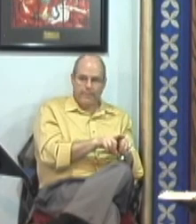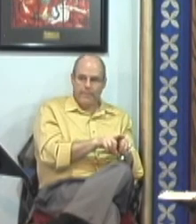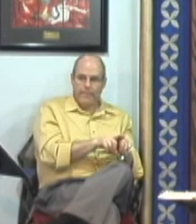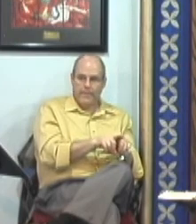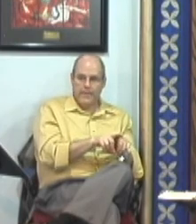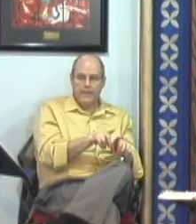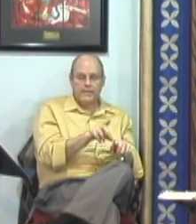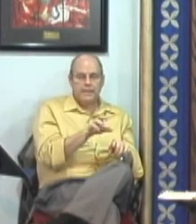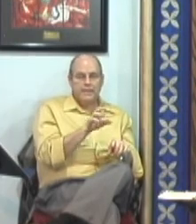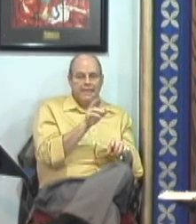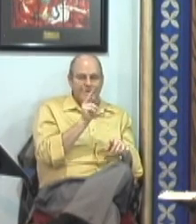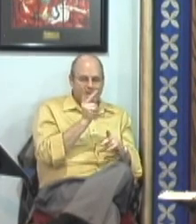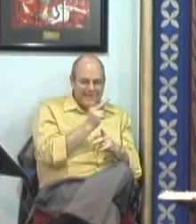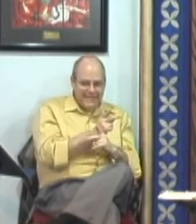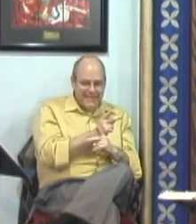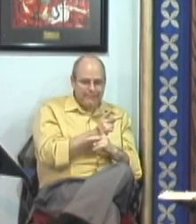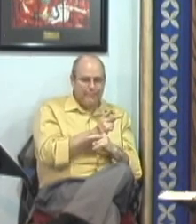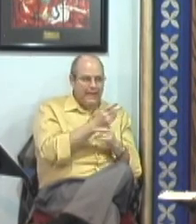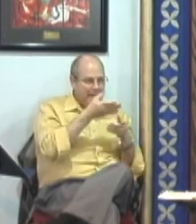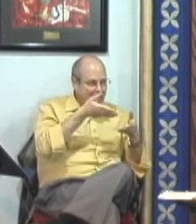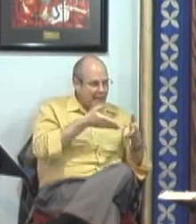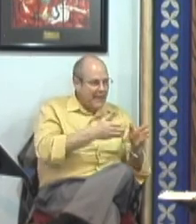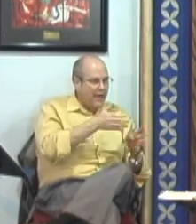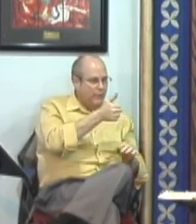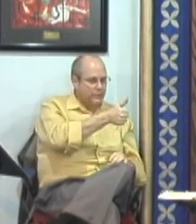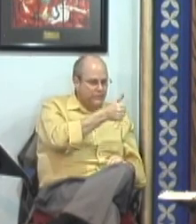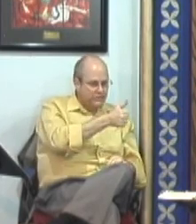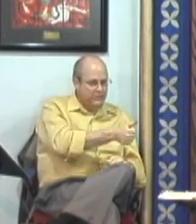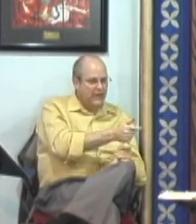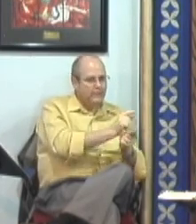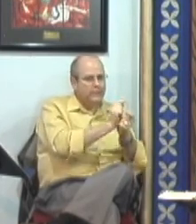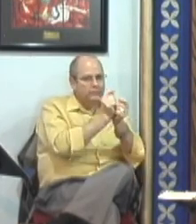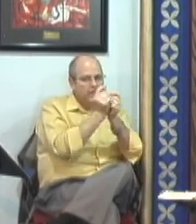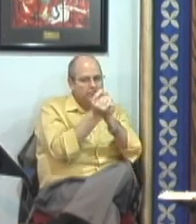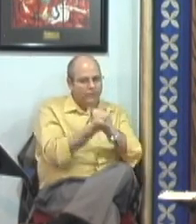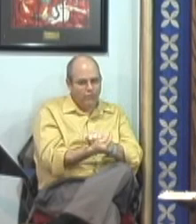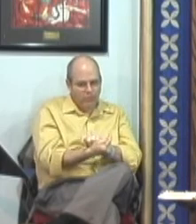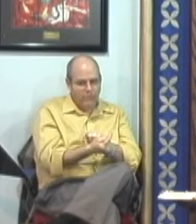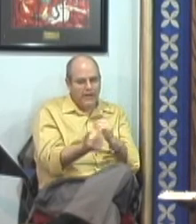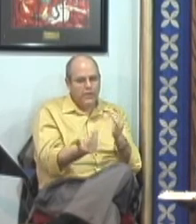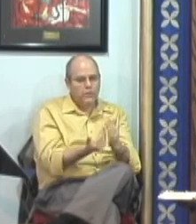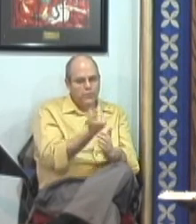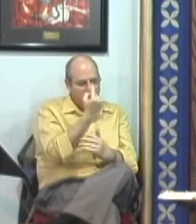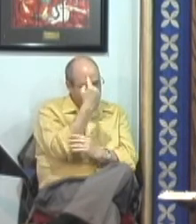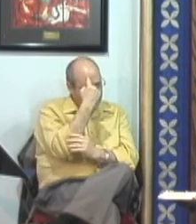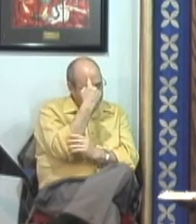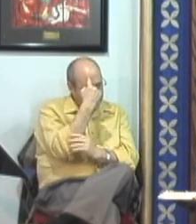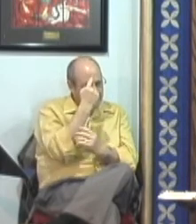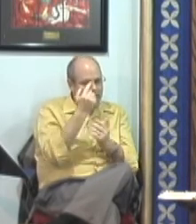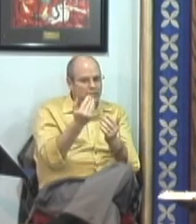again, in verse 2, keep letting yourself be transformed by the renewing of your mind. It's not a one-time